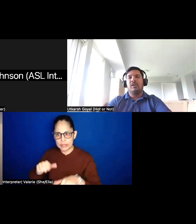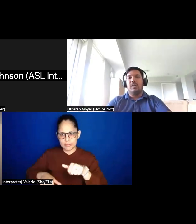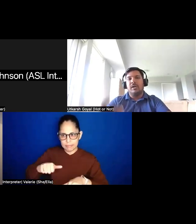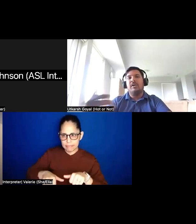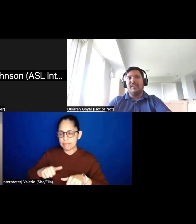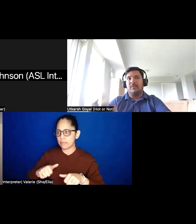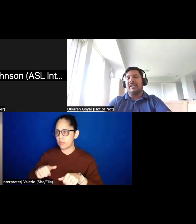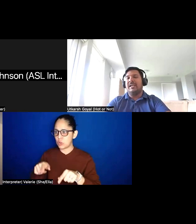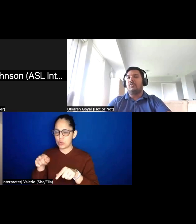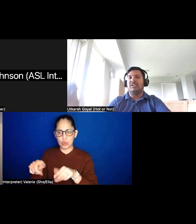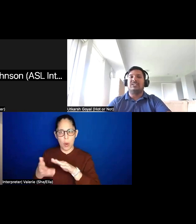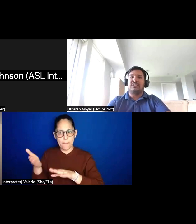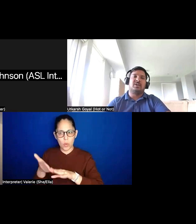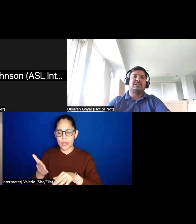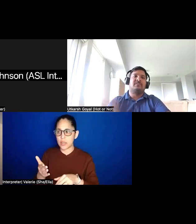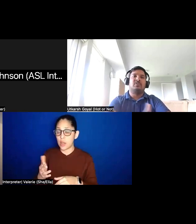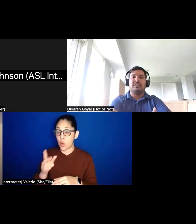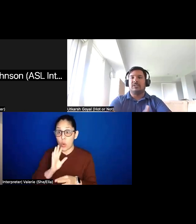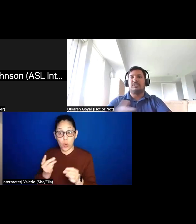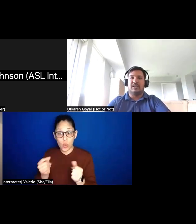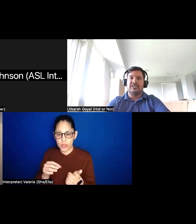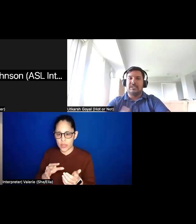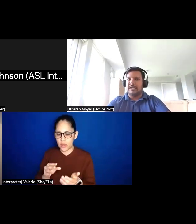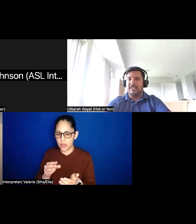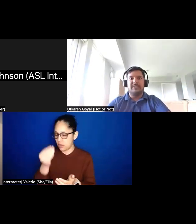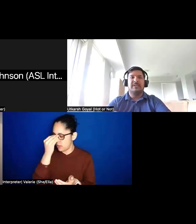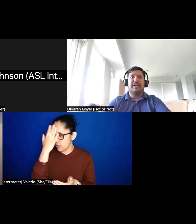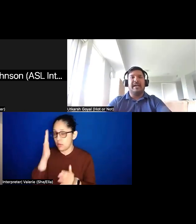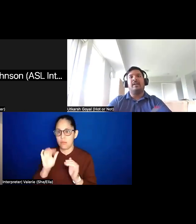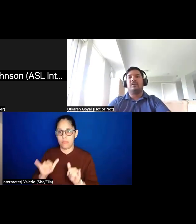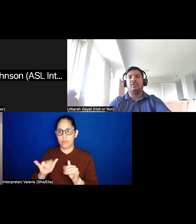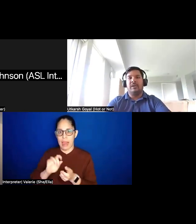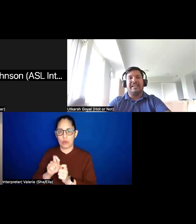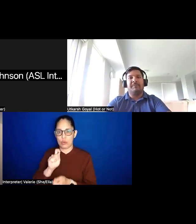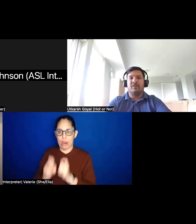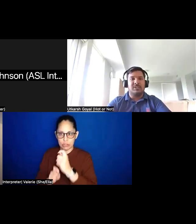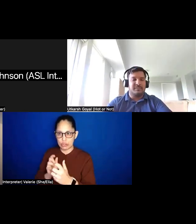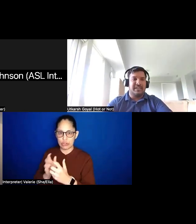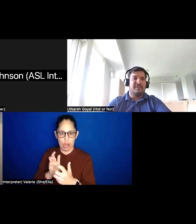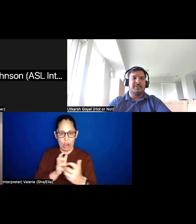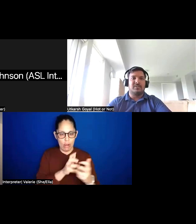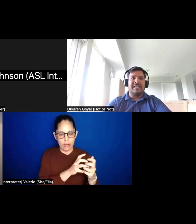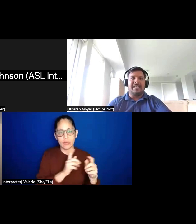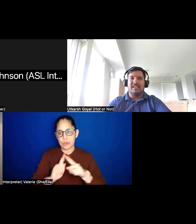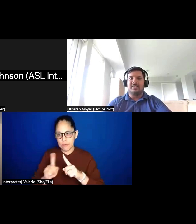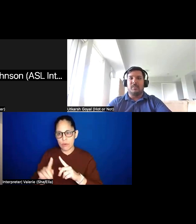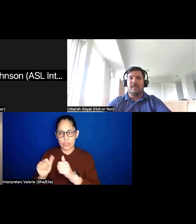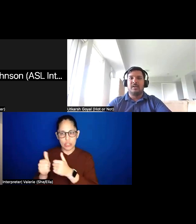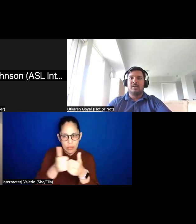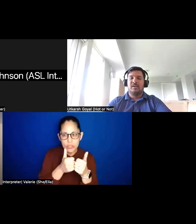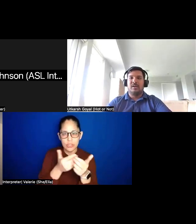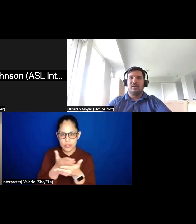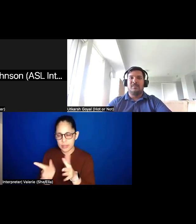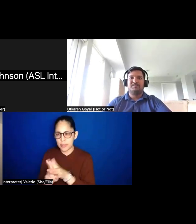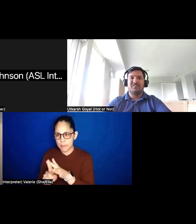you learn very quickly how to adjust yourself to the uncertainties and adapt to the shifting environment. So that I think is